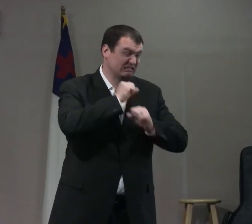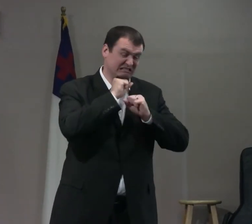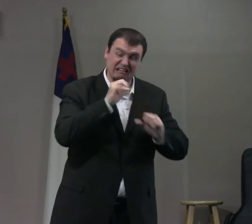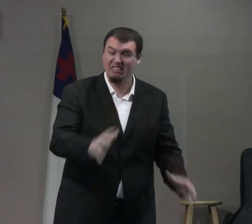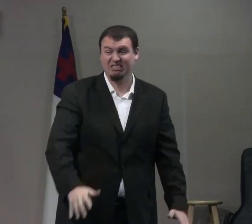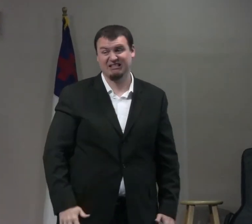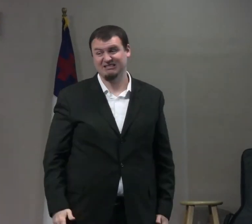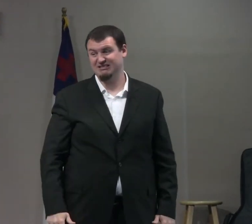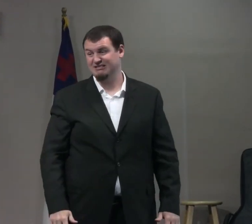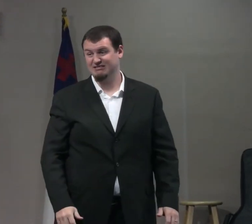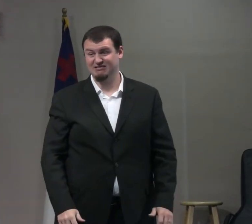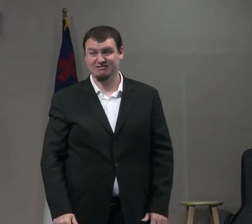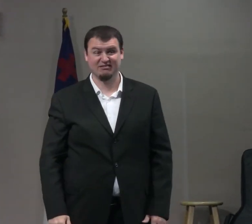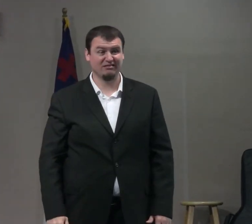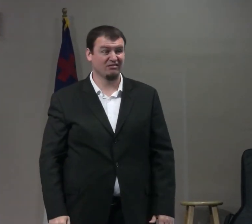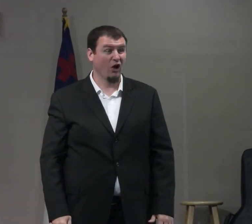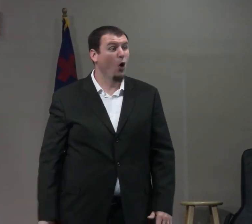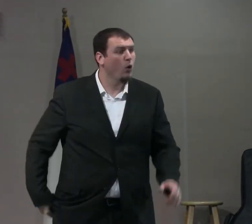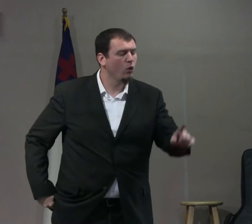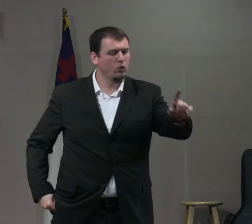satisfaction, instant satisfaction.